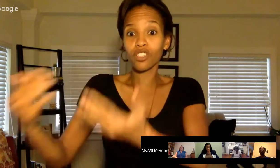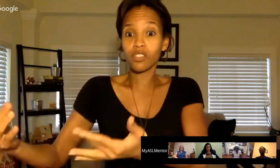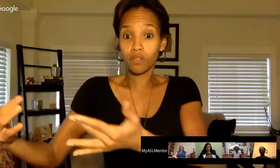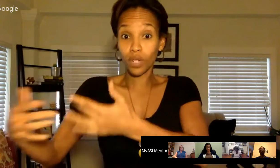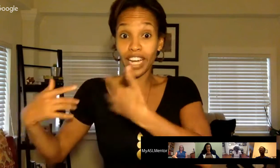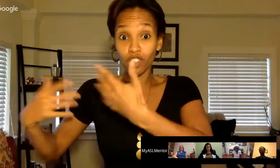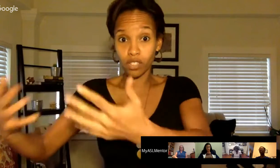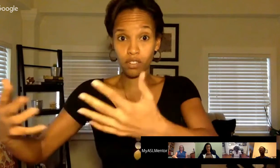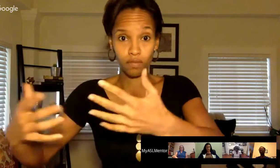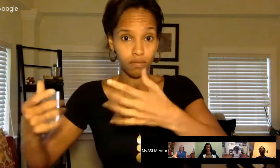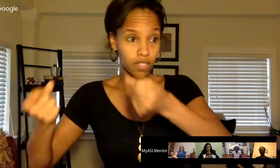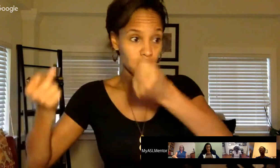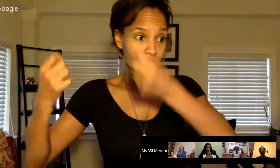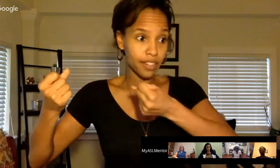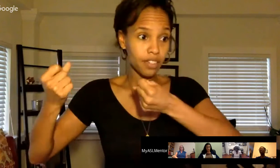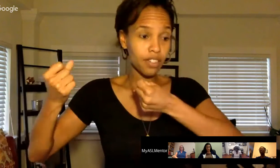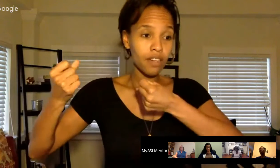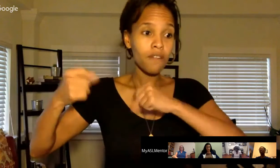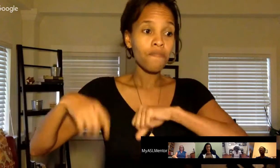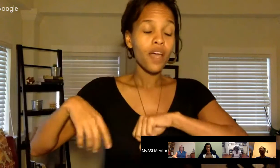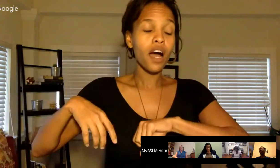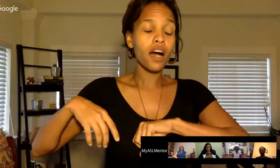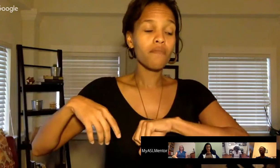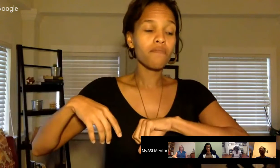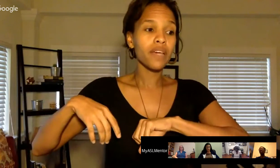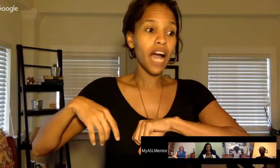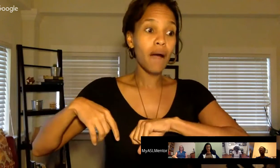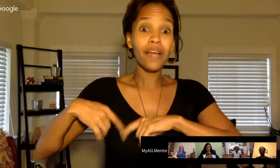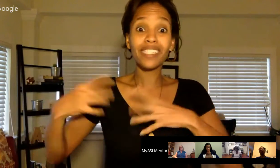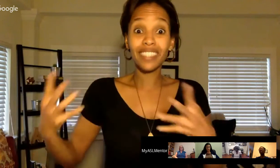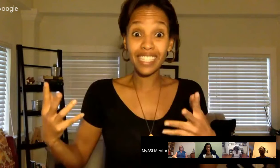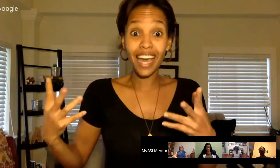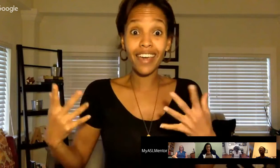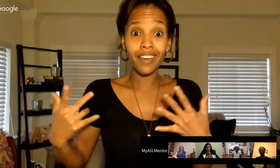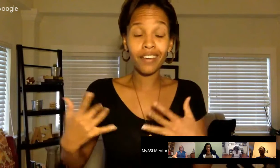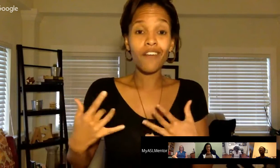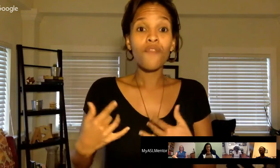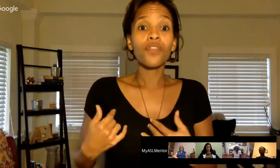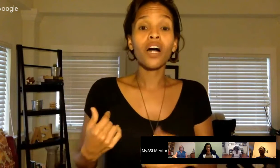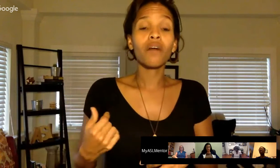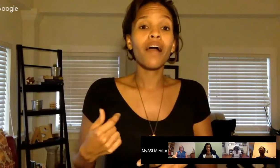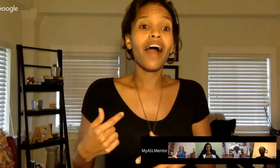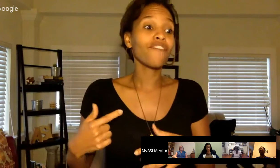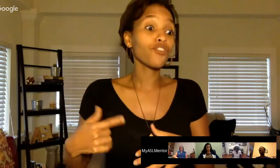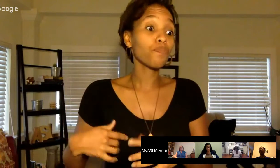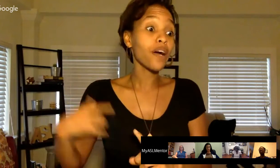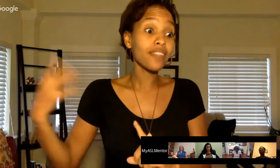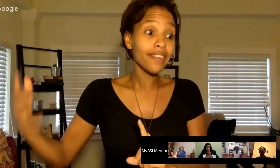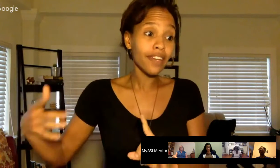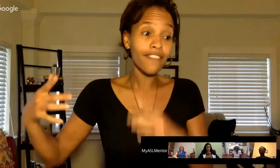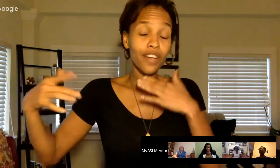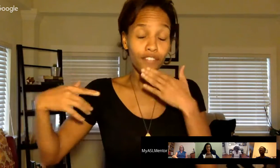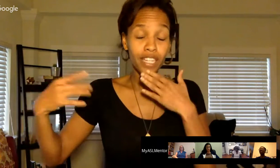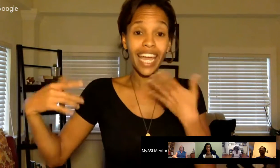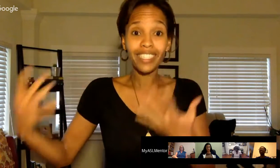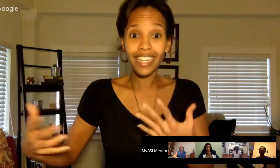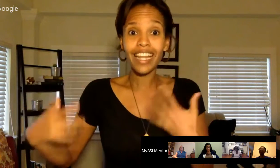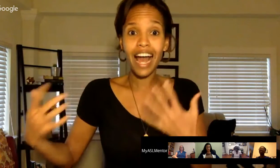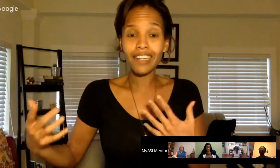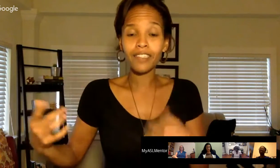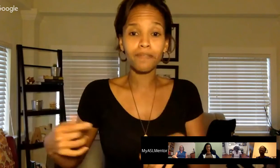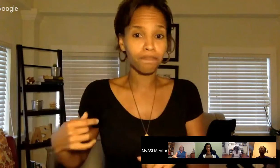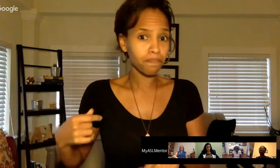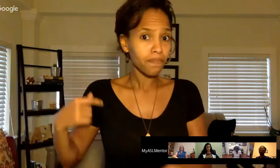what I just signed, I'm basically saying after the